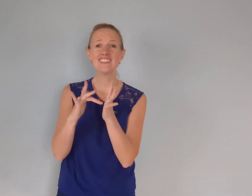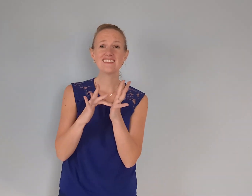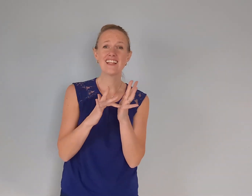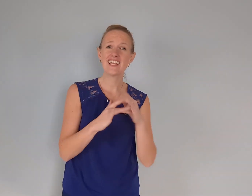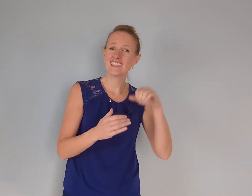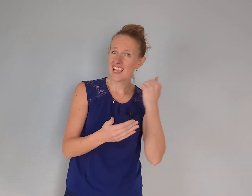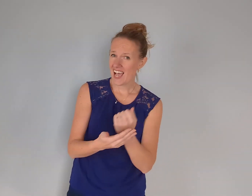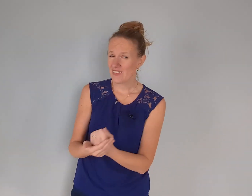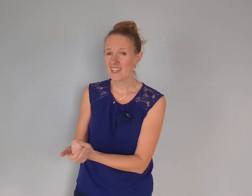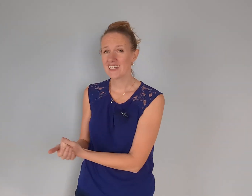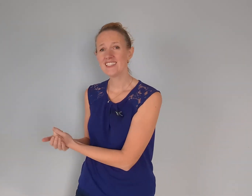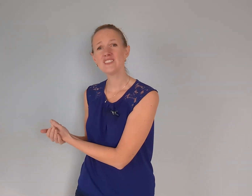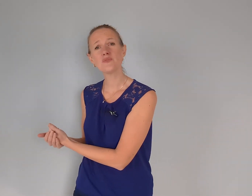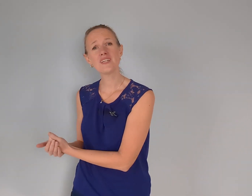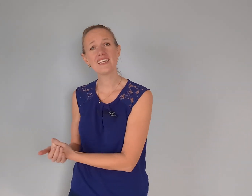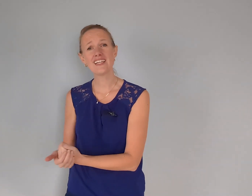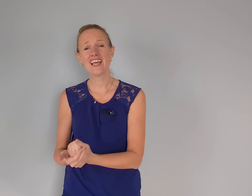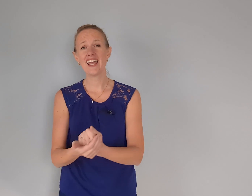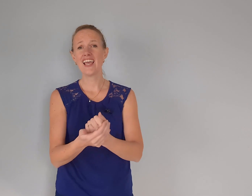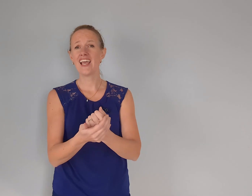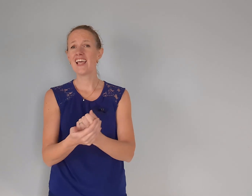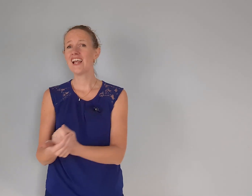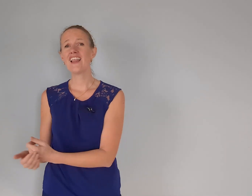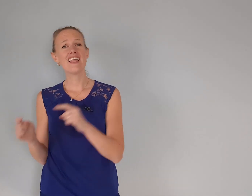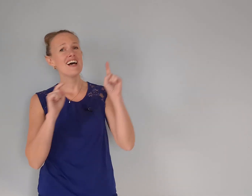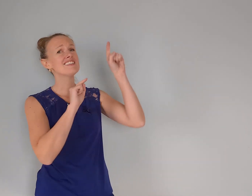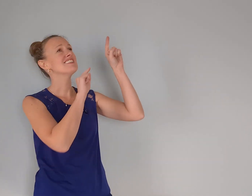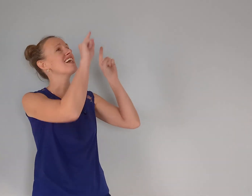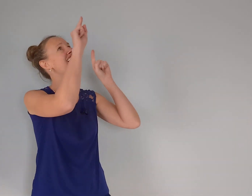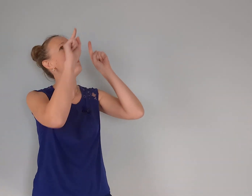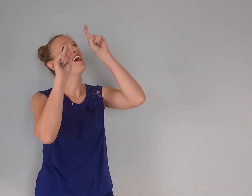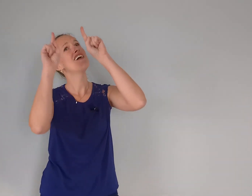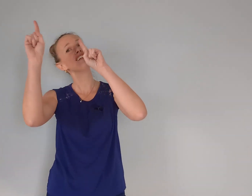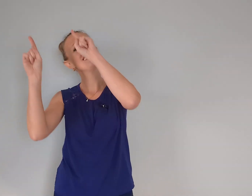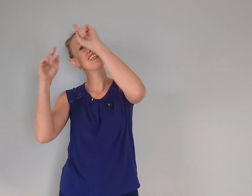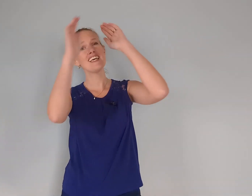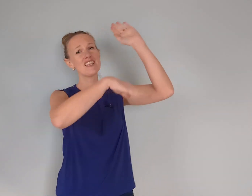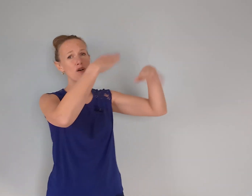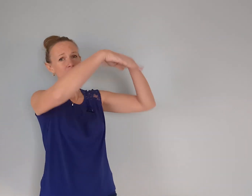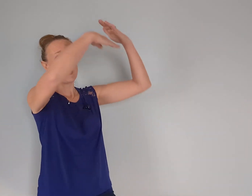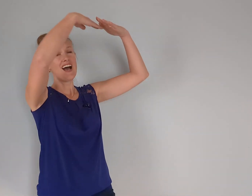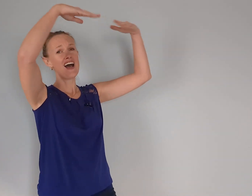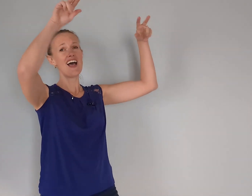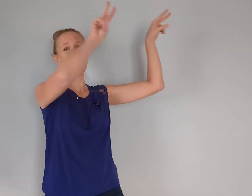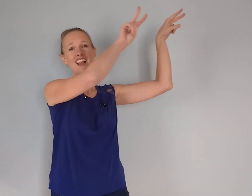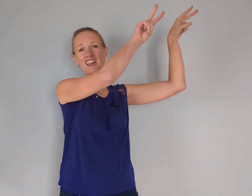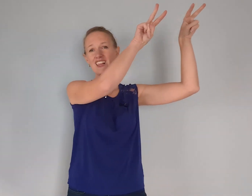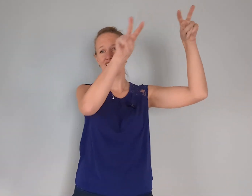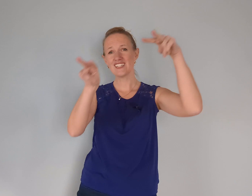cross, lay down his sweet head. The stars in the sky